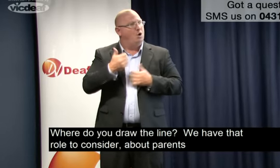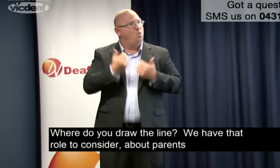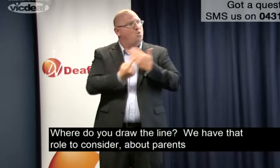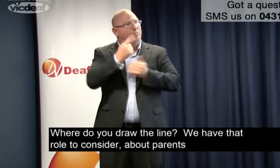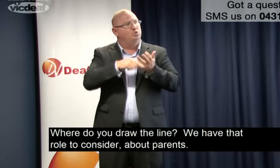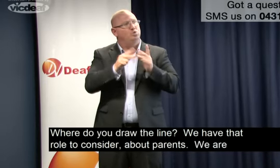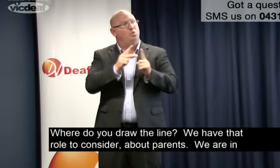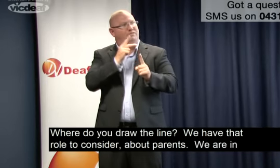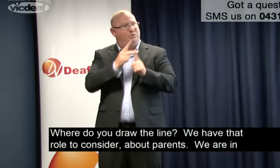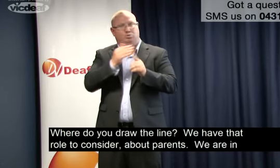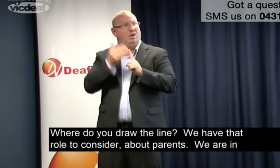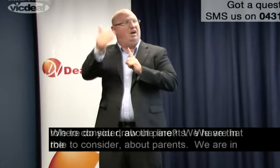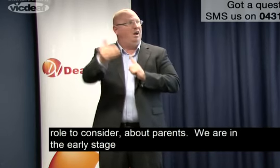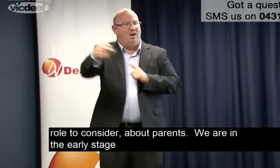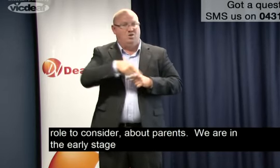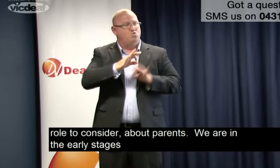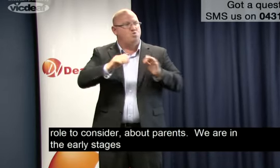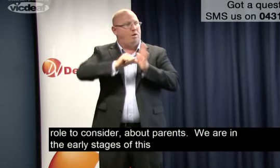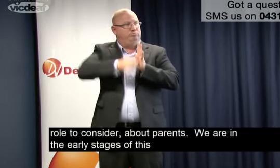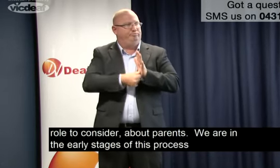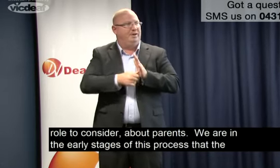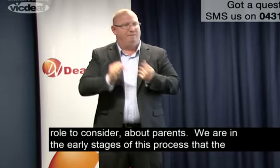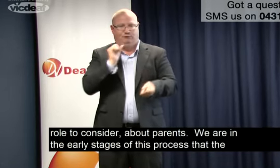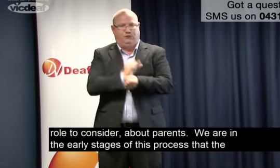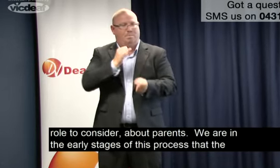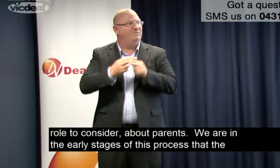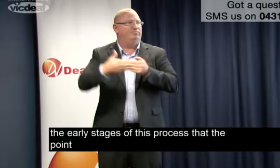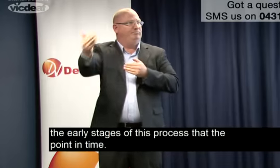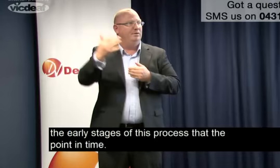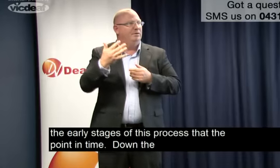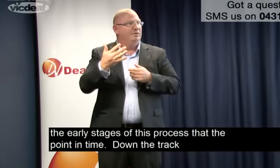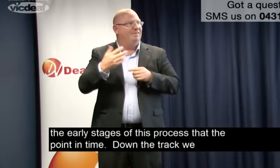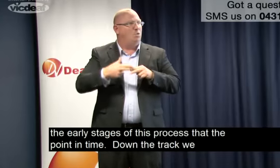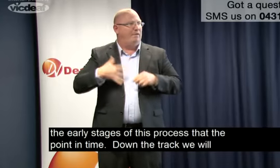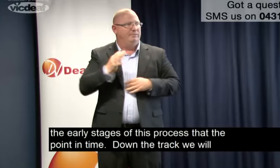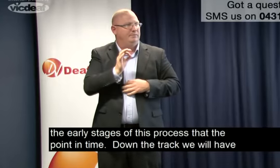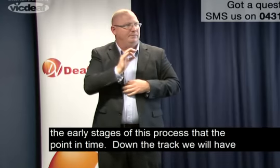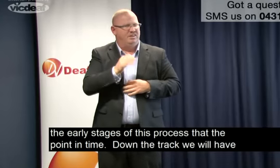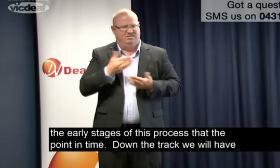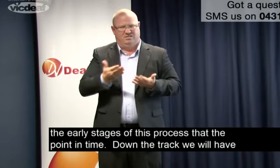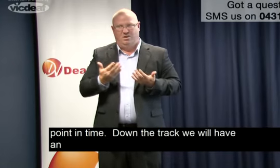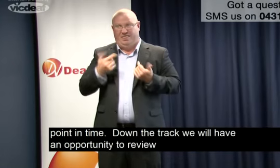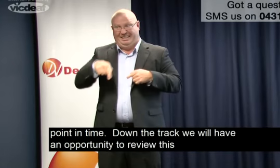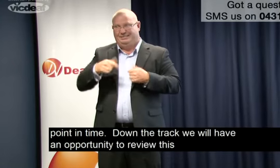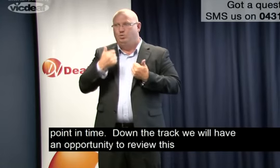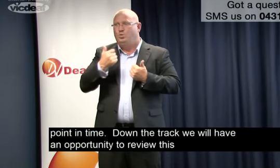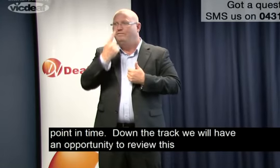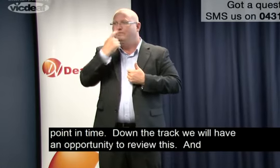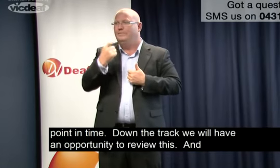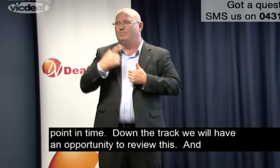time. Down the track, we will have an opportunity to review this and perhaps not be so rigid in this process.